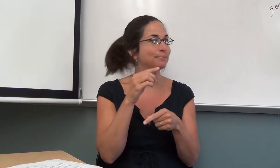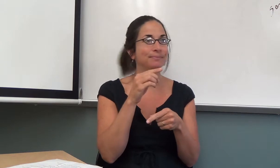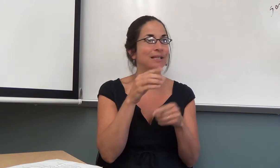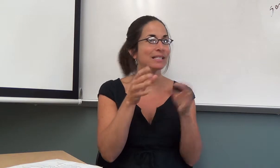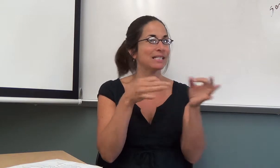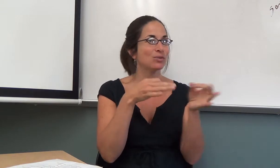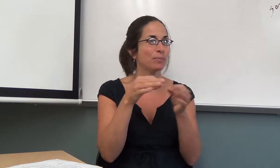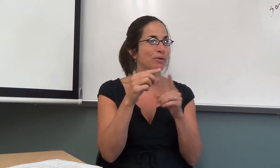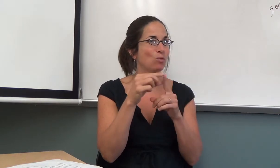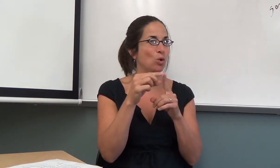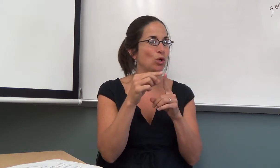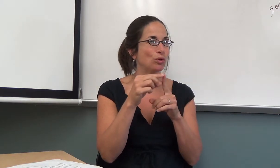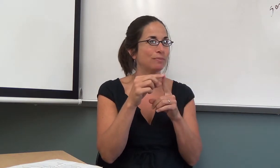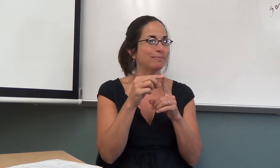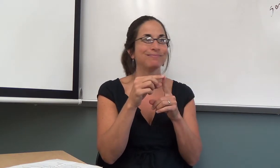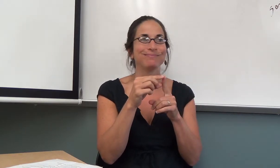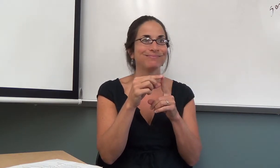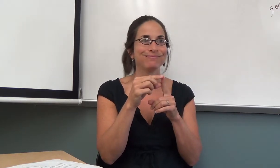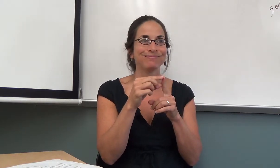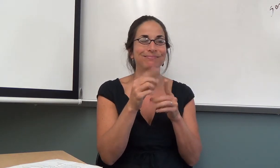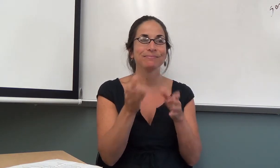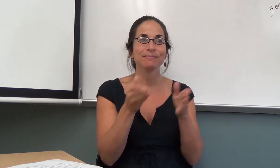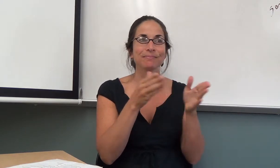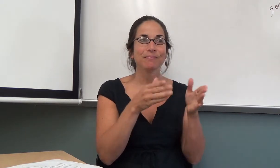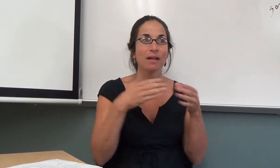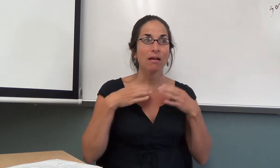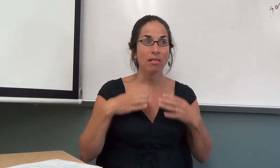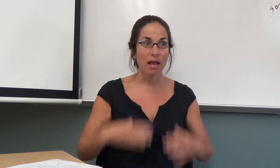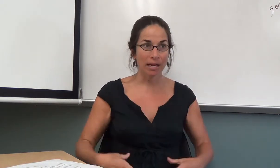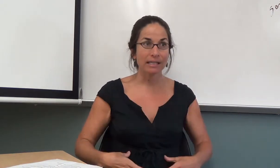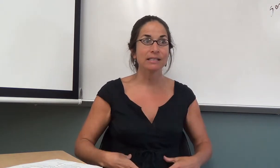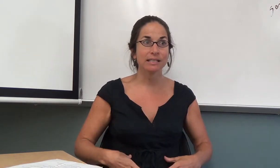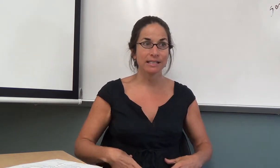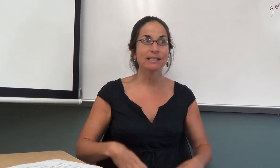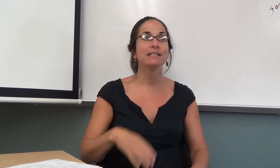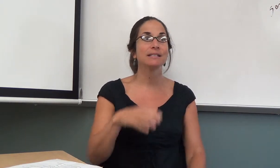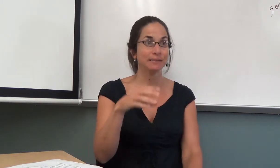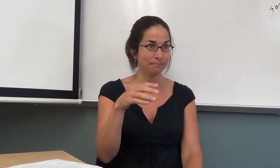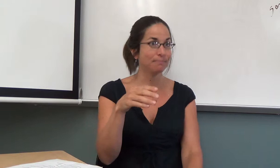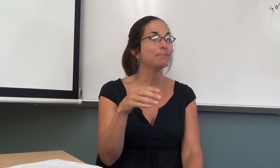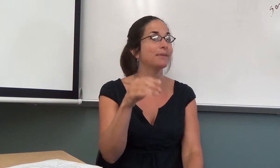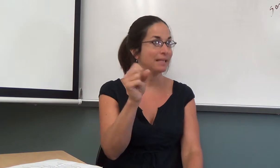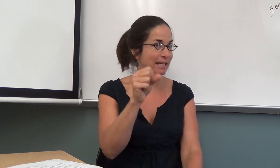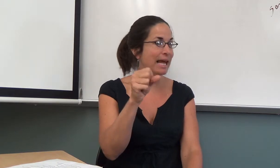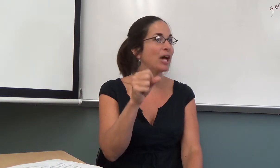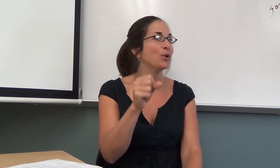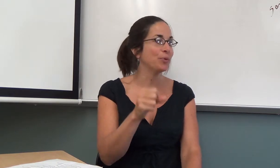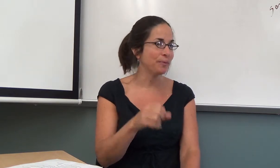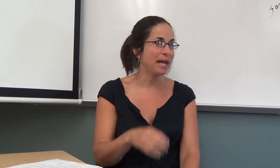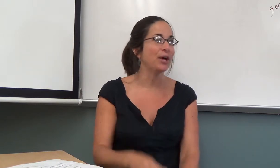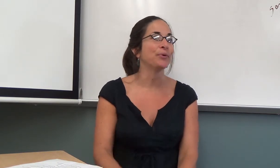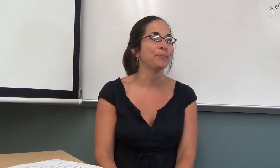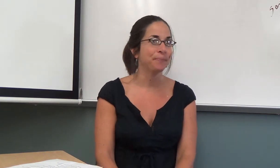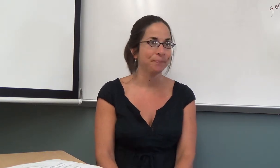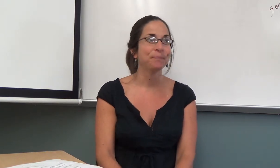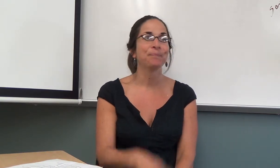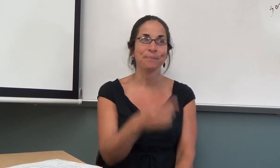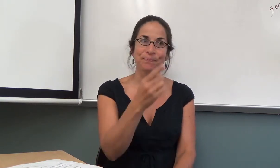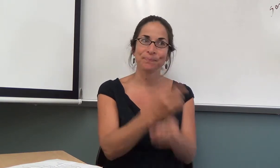term, right? And clients, right? Yes. How about clients? Yes, noun. Noun.